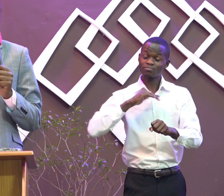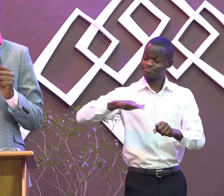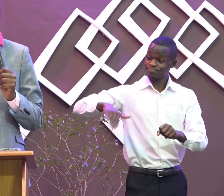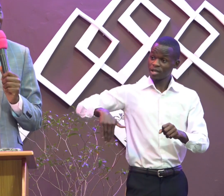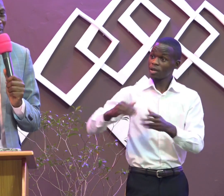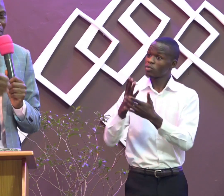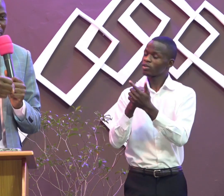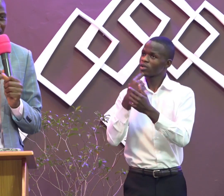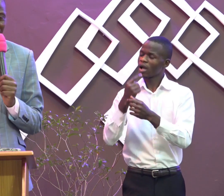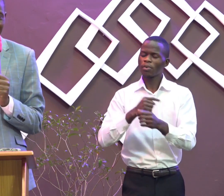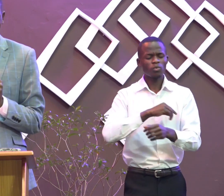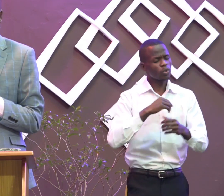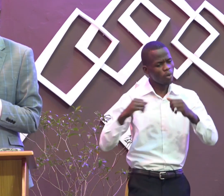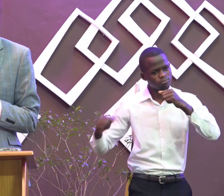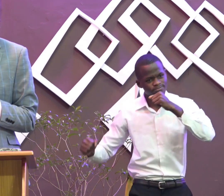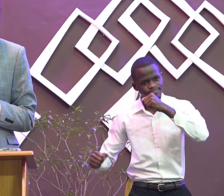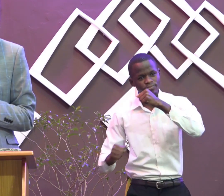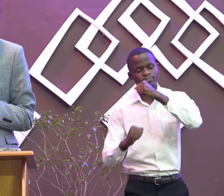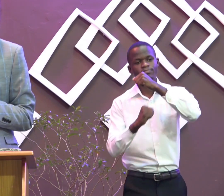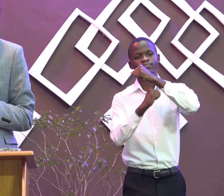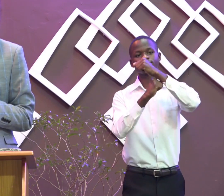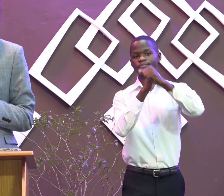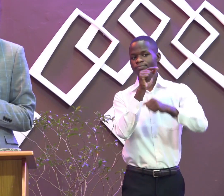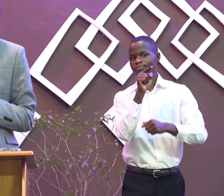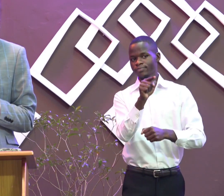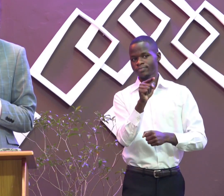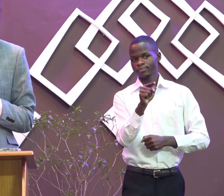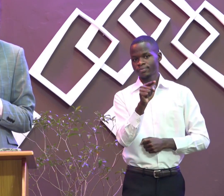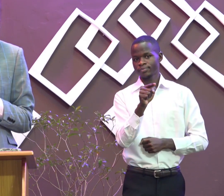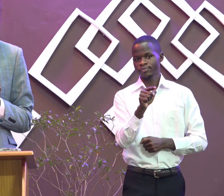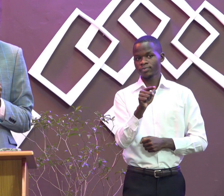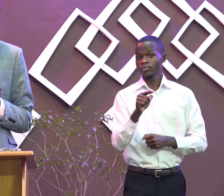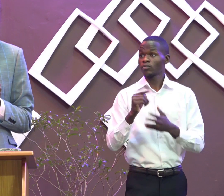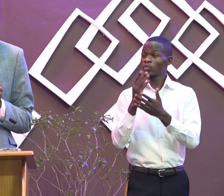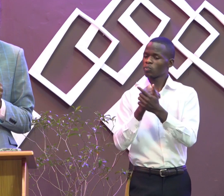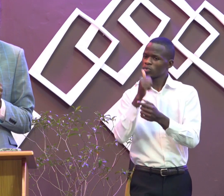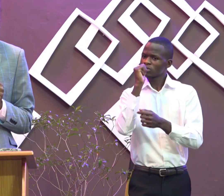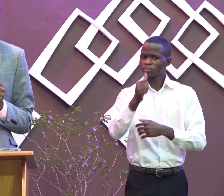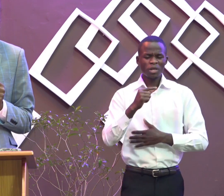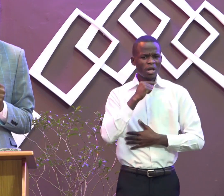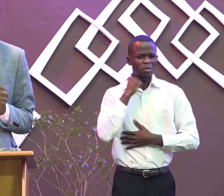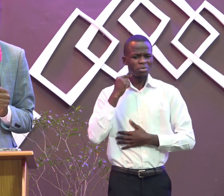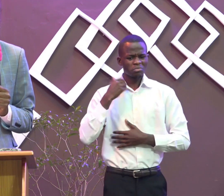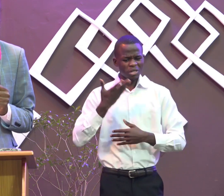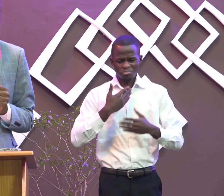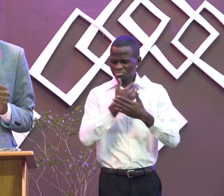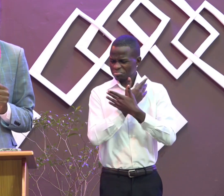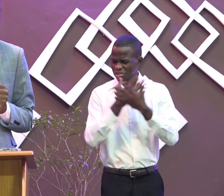us. And we all told him, we are behind you. Ye musumba atali ko kintu